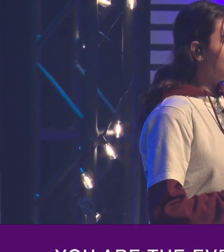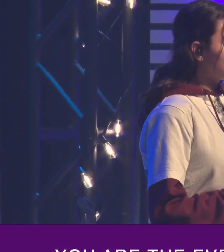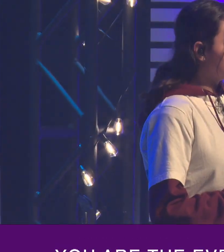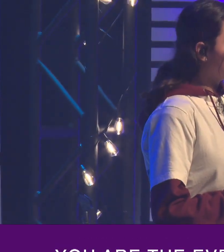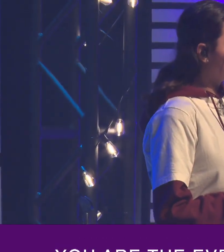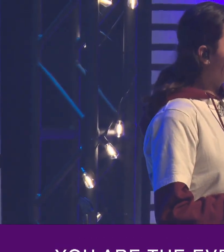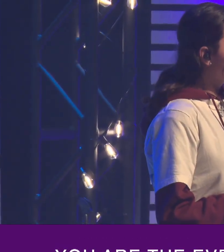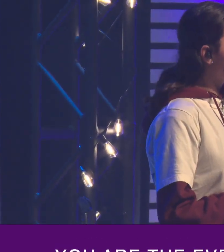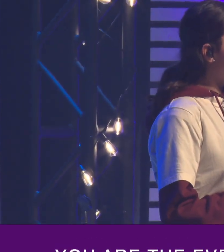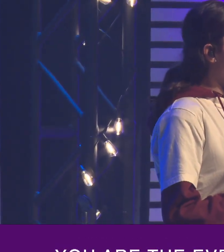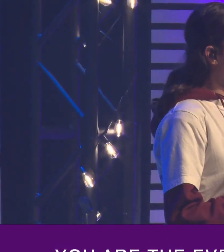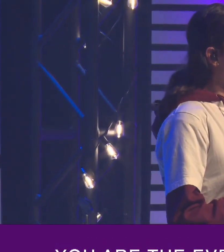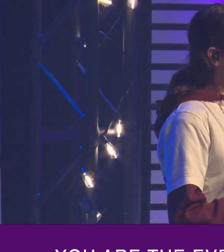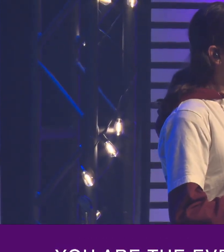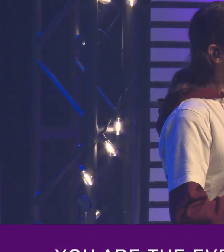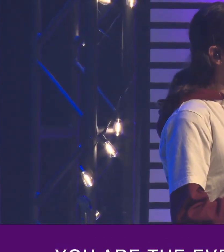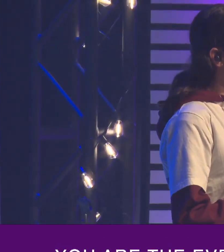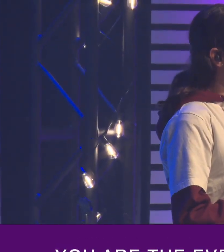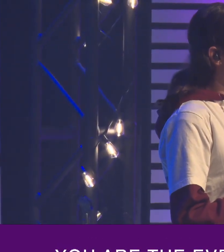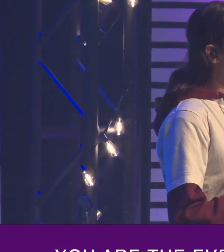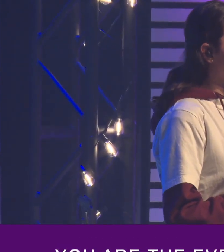temporary. You are the